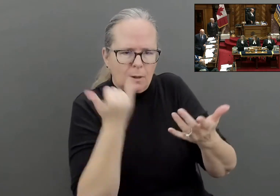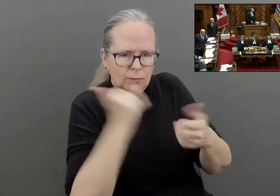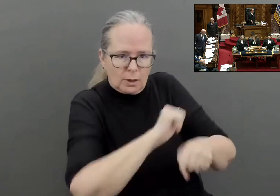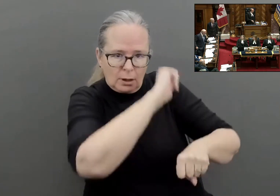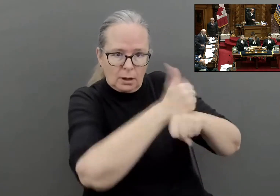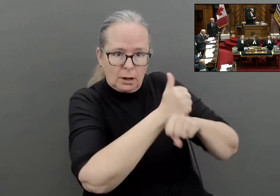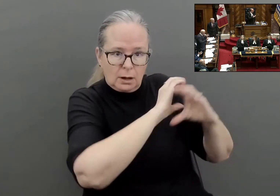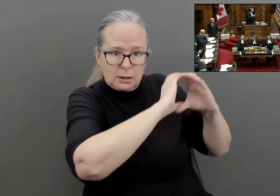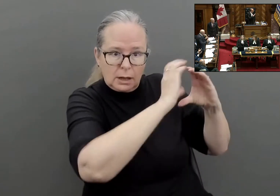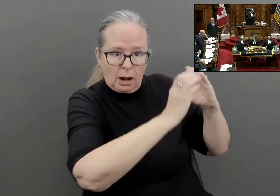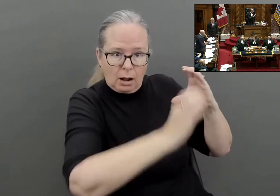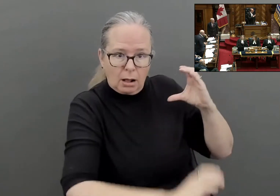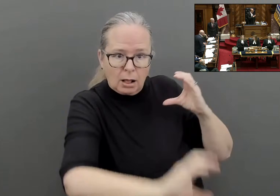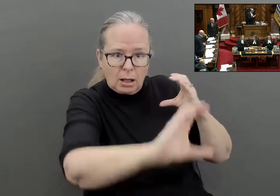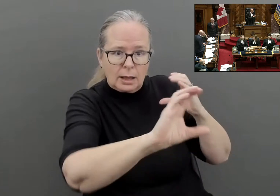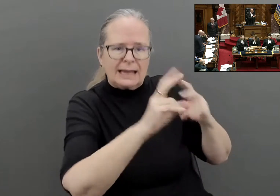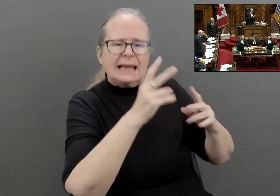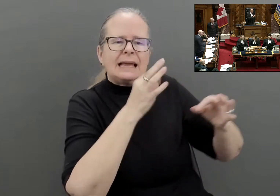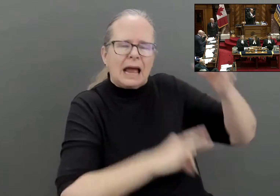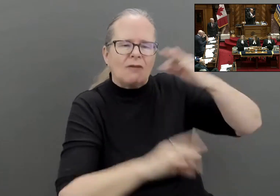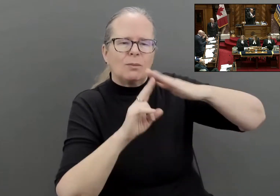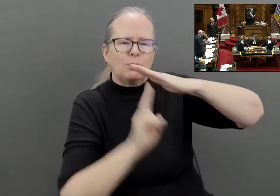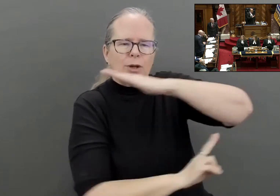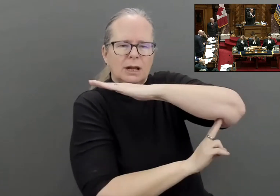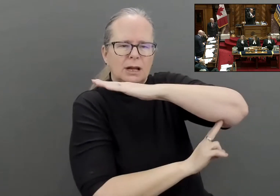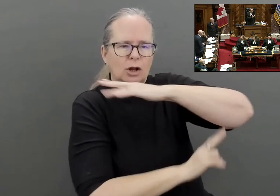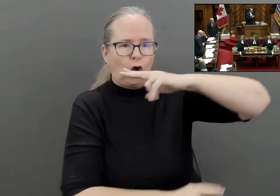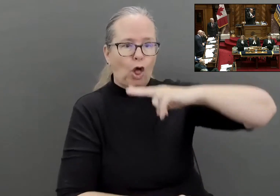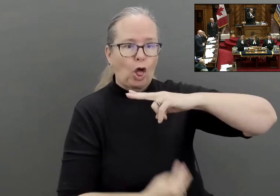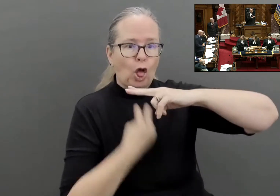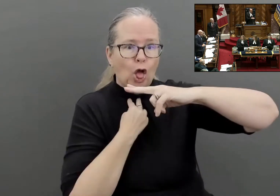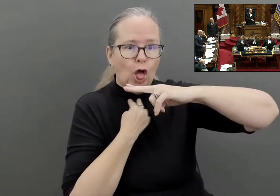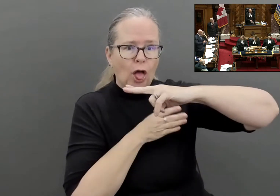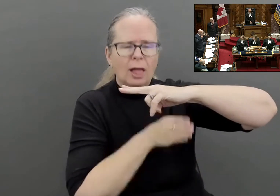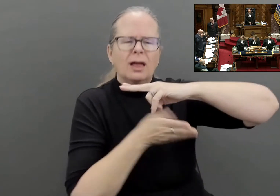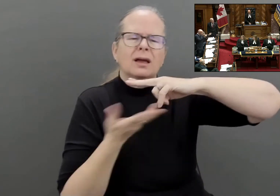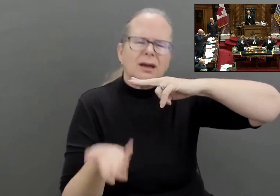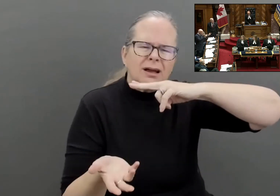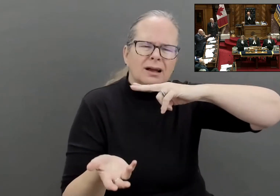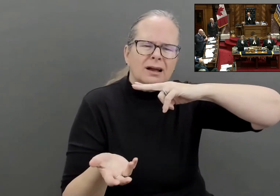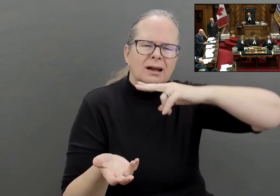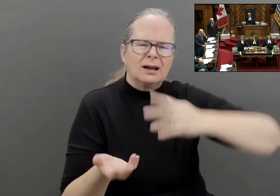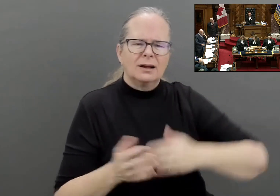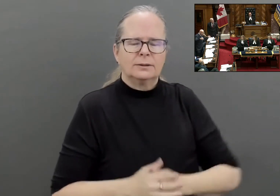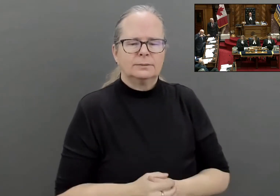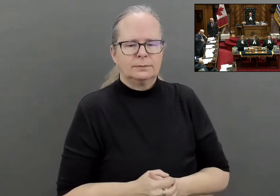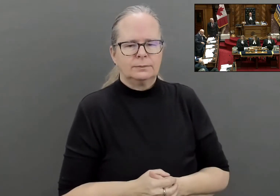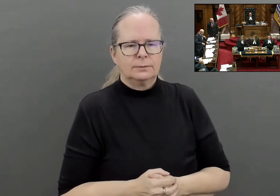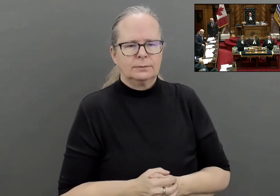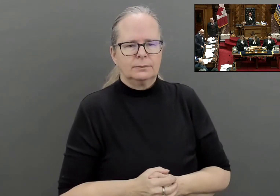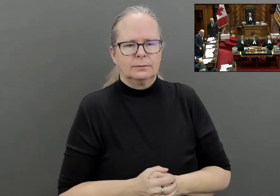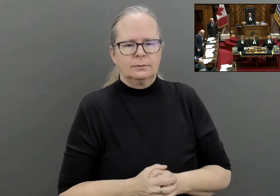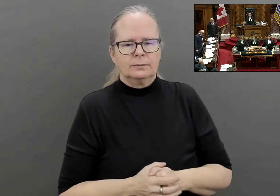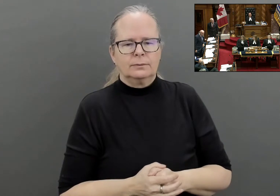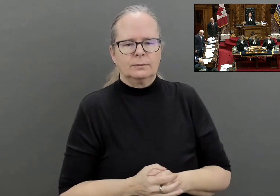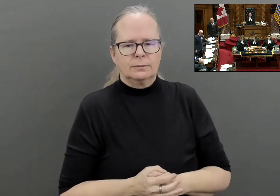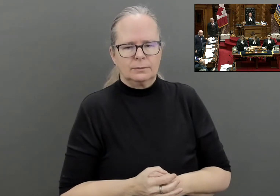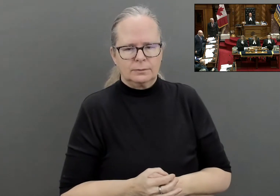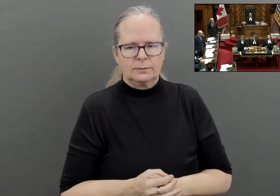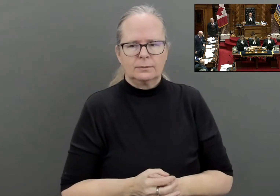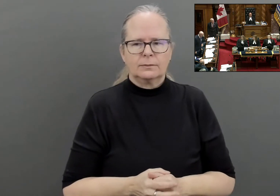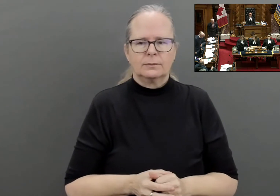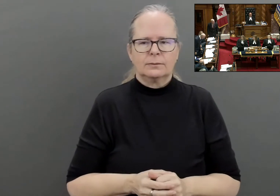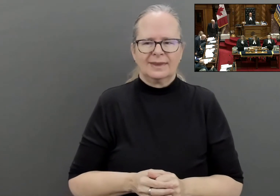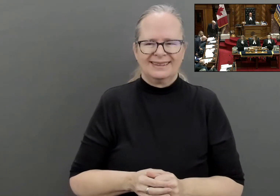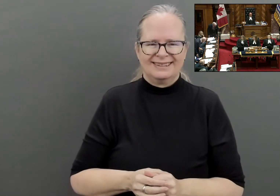Member, that opposition. Stop it. That opposition demonstrates why they're sitting over there, we're sitting over here,